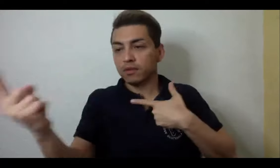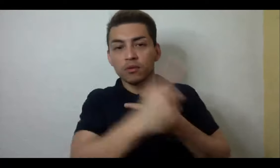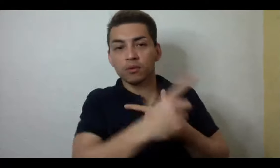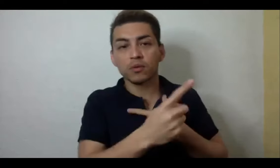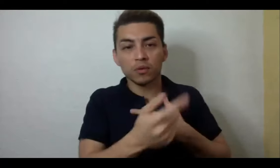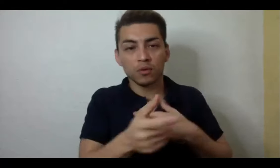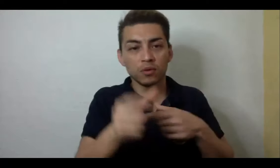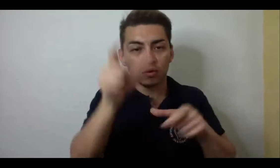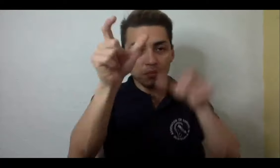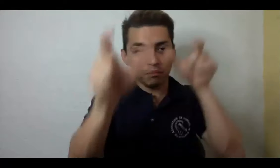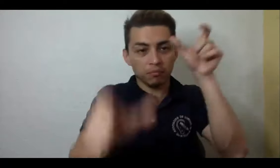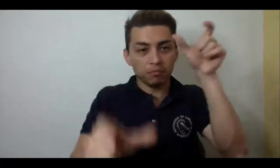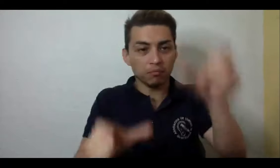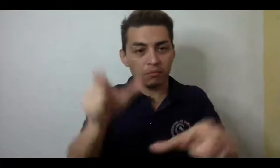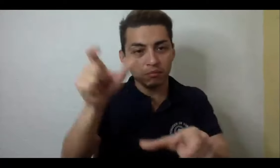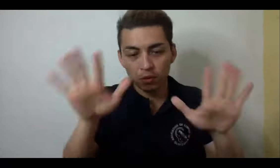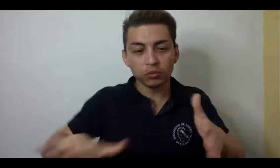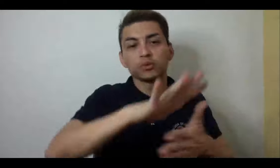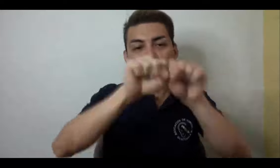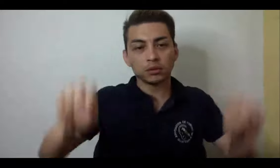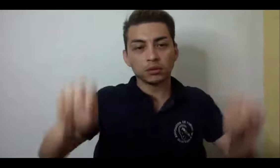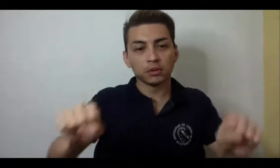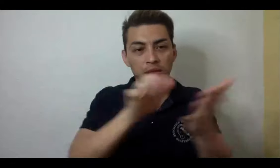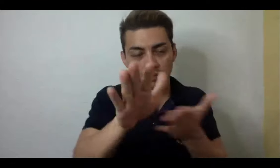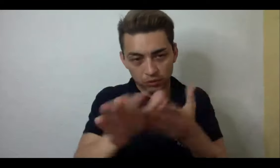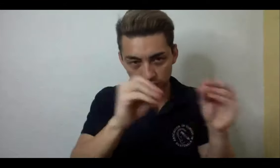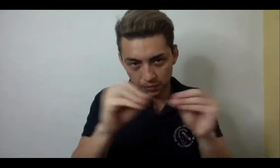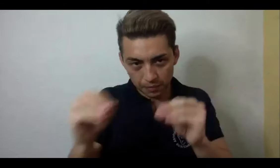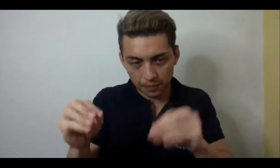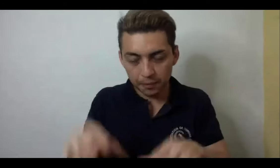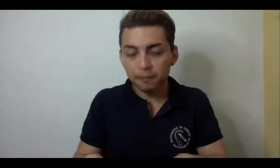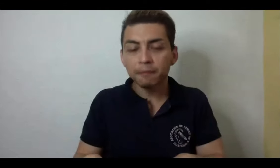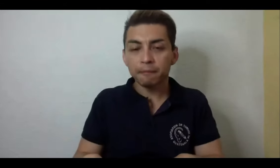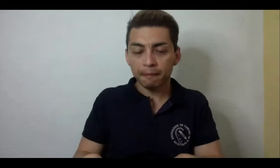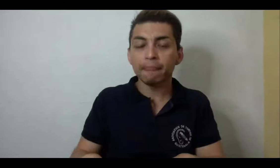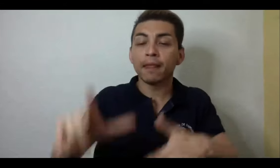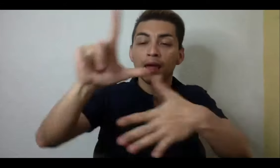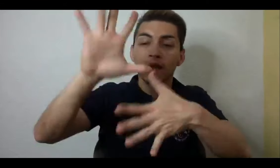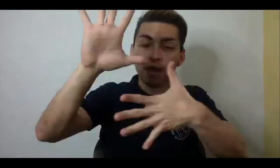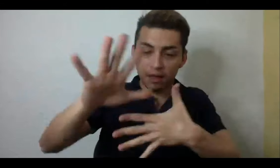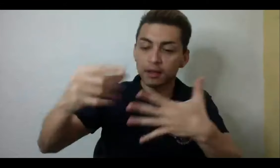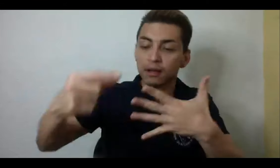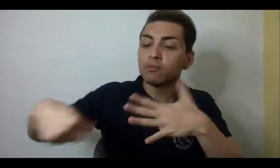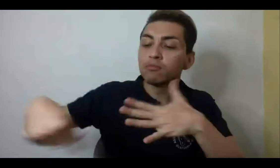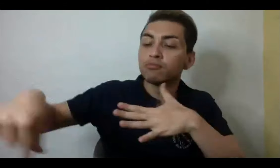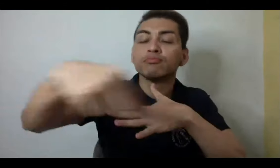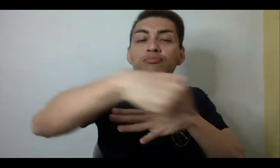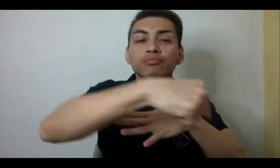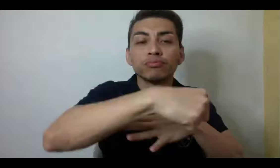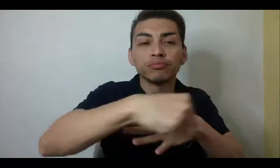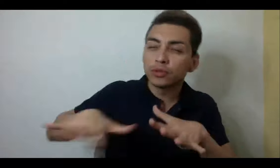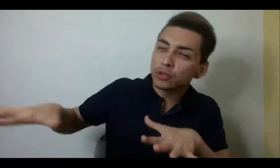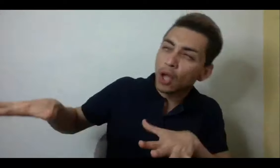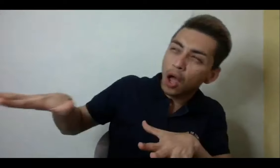the education systems. Although Latin America and Caribbean countries have come a long way towards